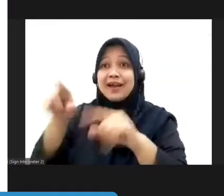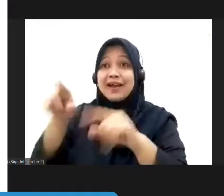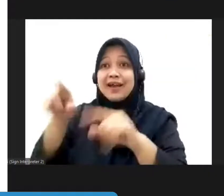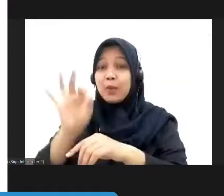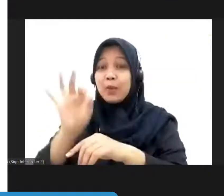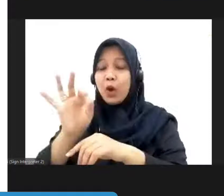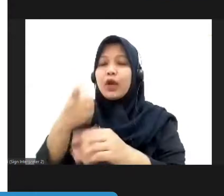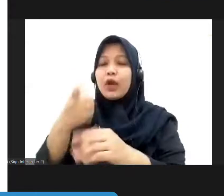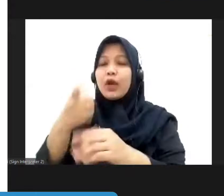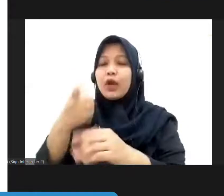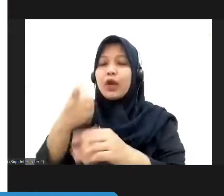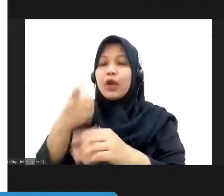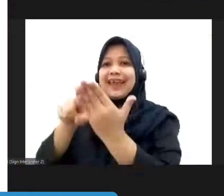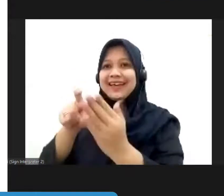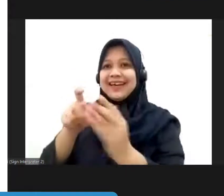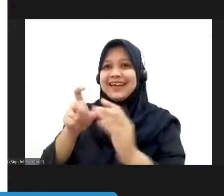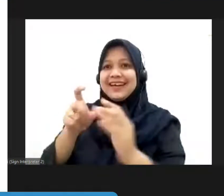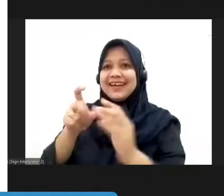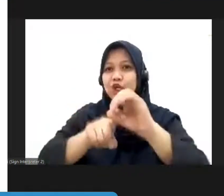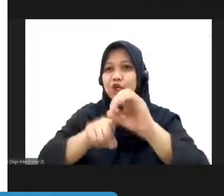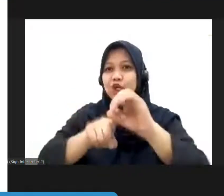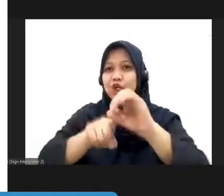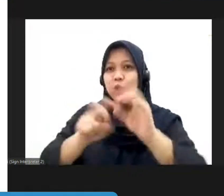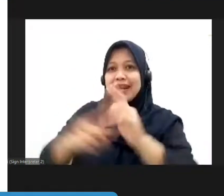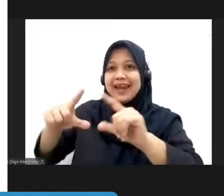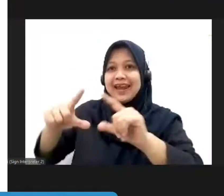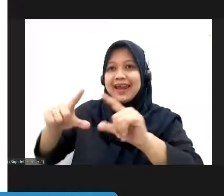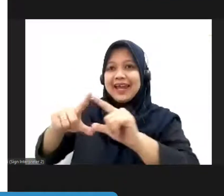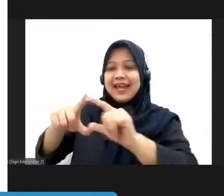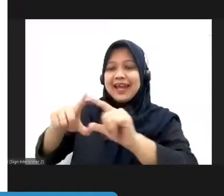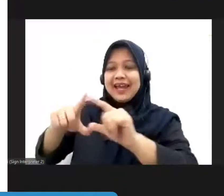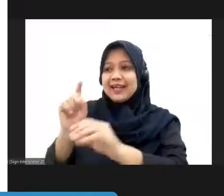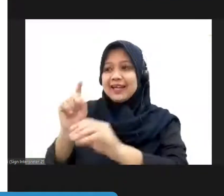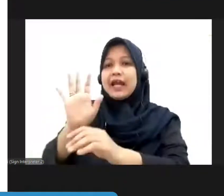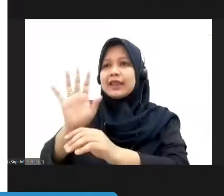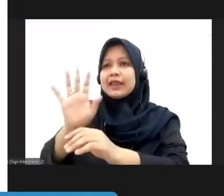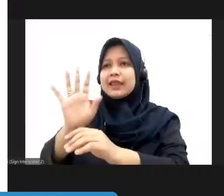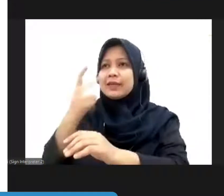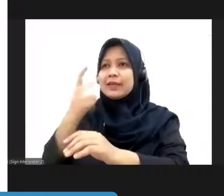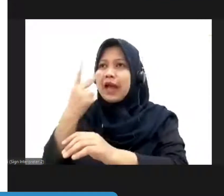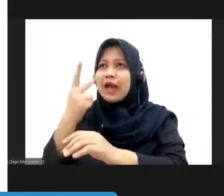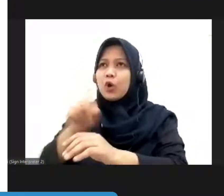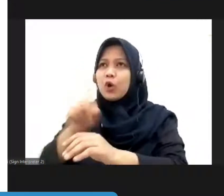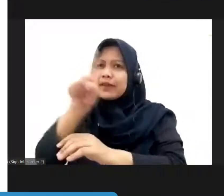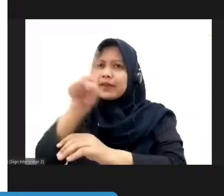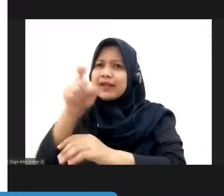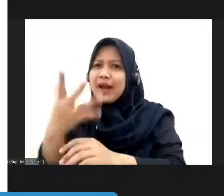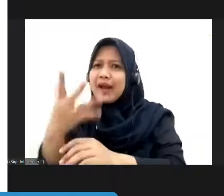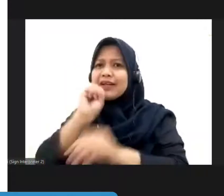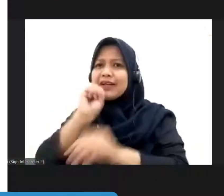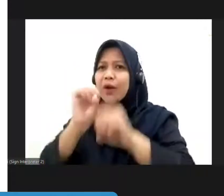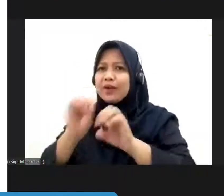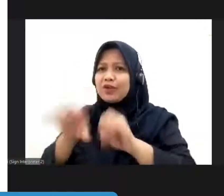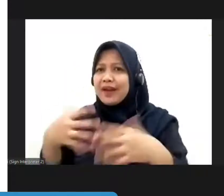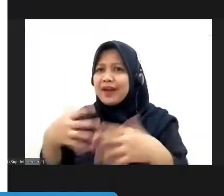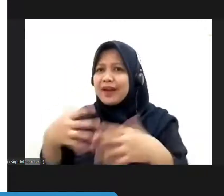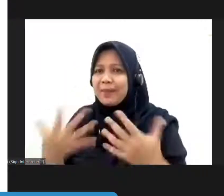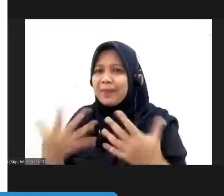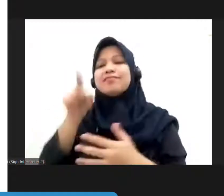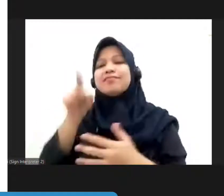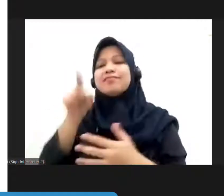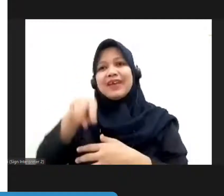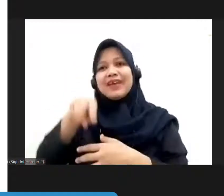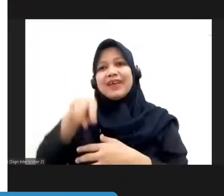see all list of questions with the answers by the panelists. So before we end